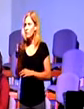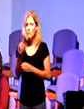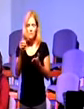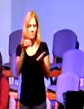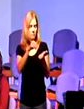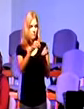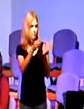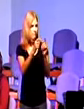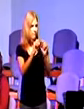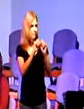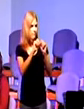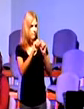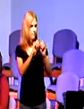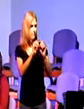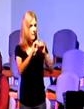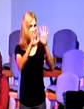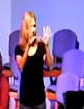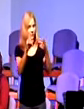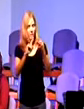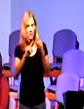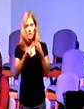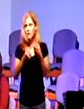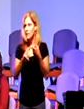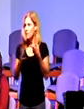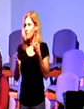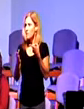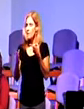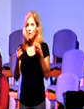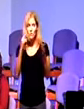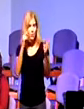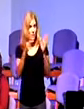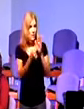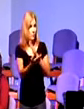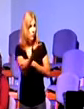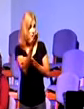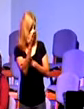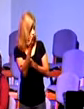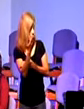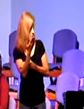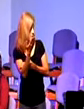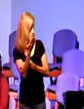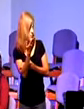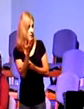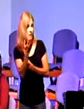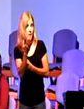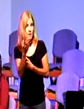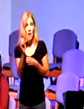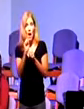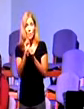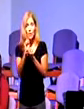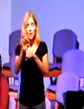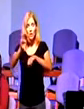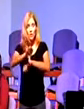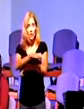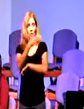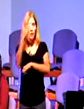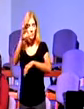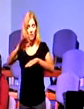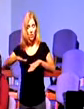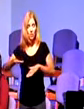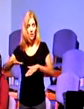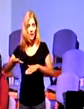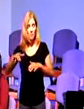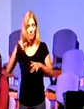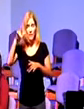highlight. First and foremost, you might have noticed on the way in this morning that the Operation Christmas Child plane